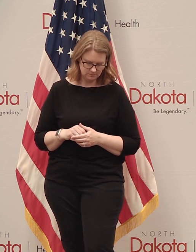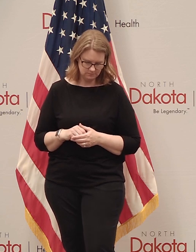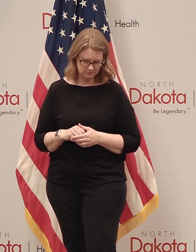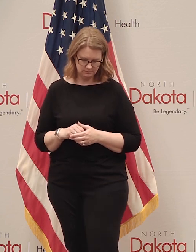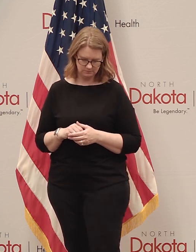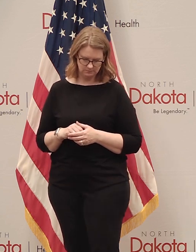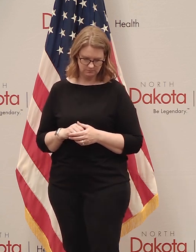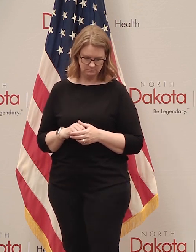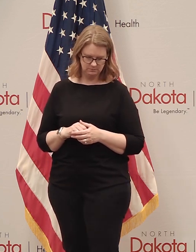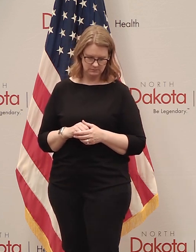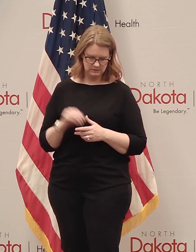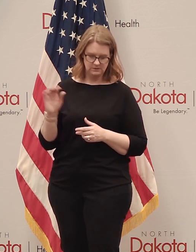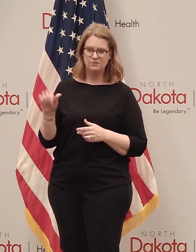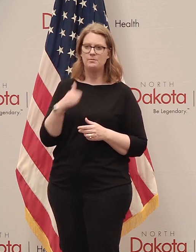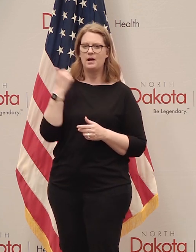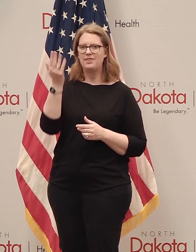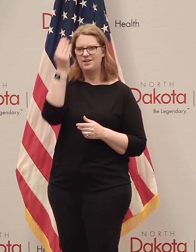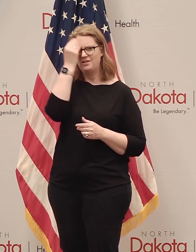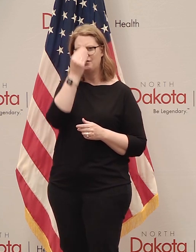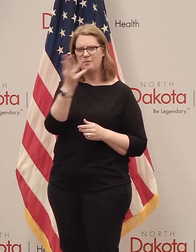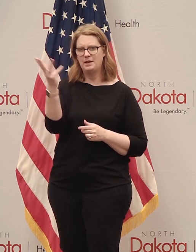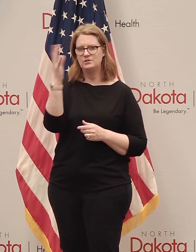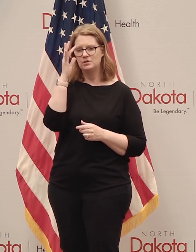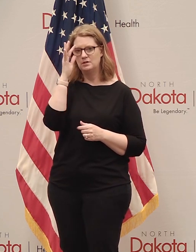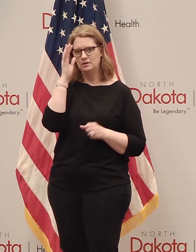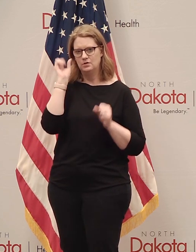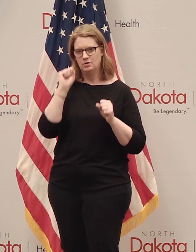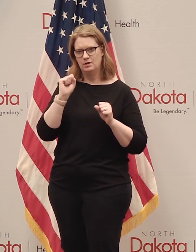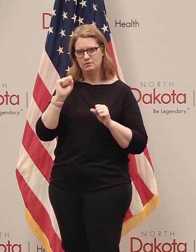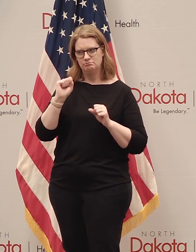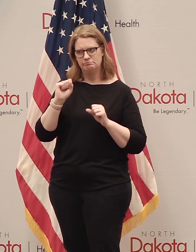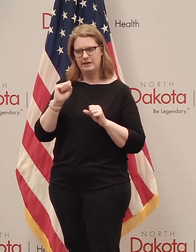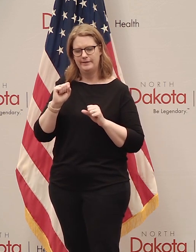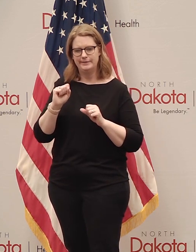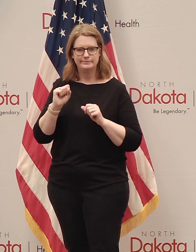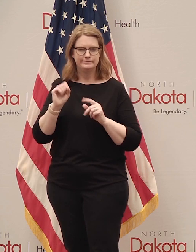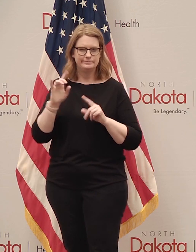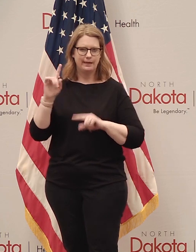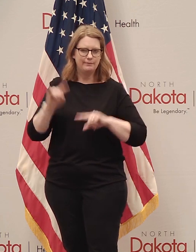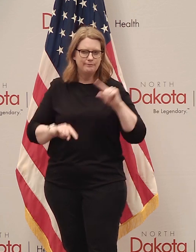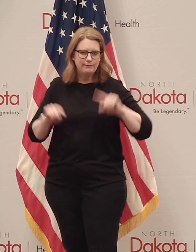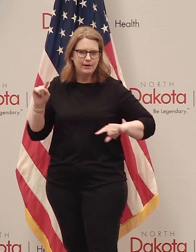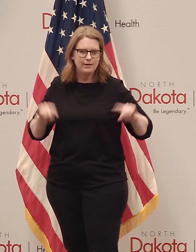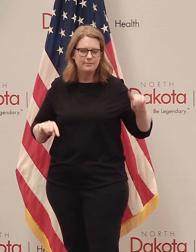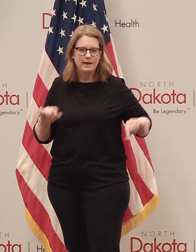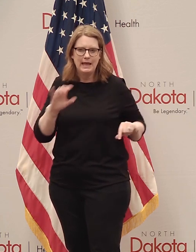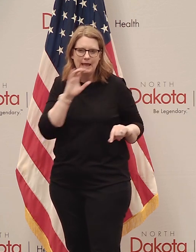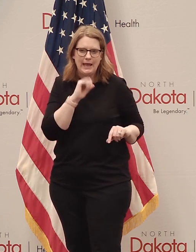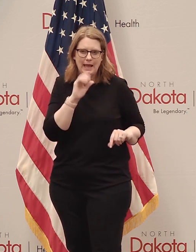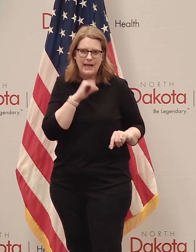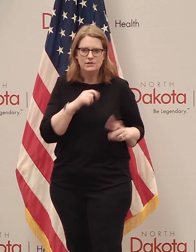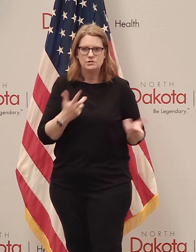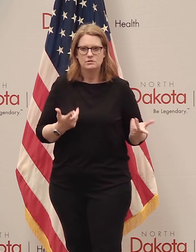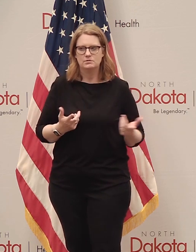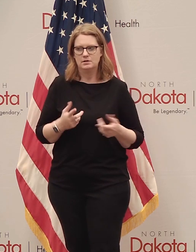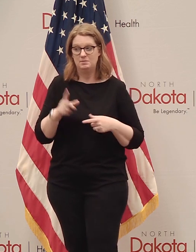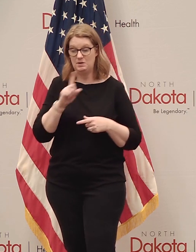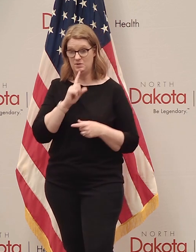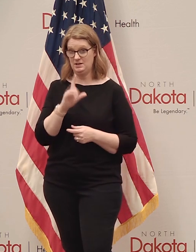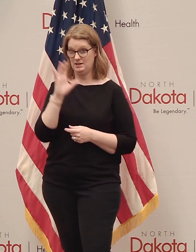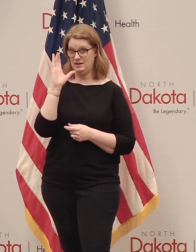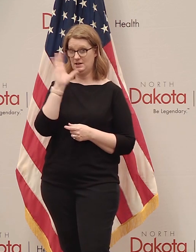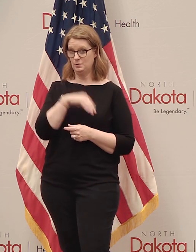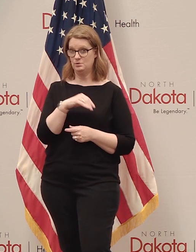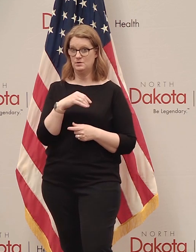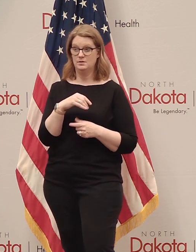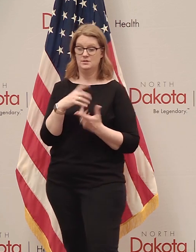were, again, could vary by age group, but we're seeing, some cases it's not, it'd be unusual in that case to have 100%